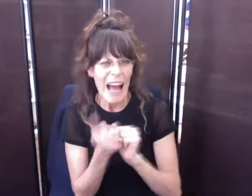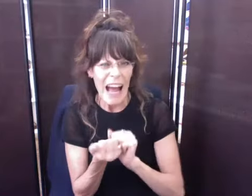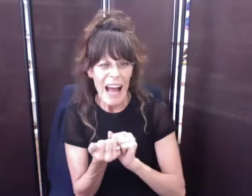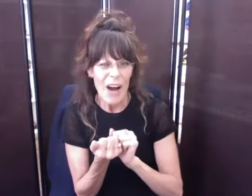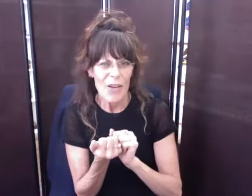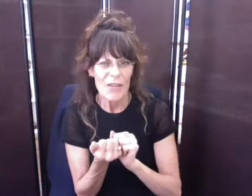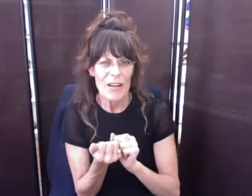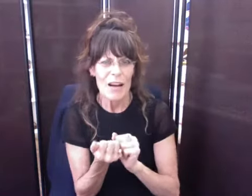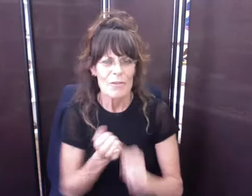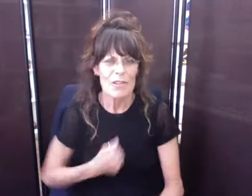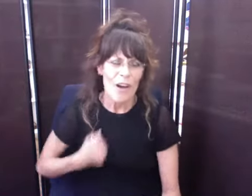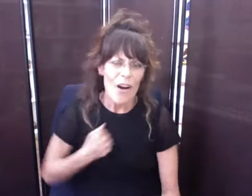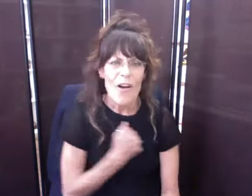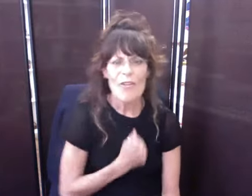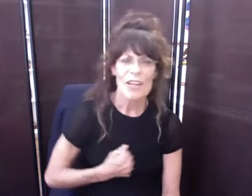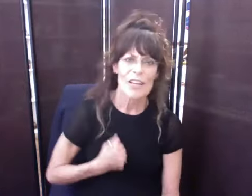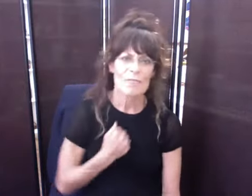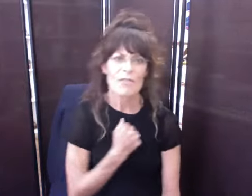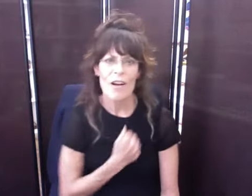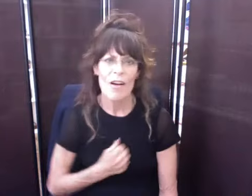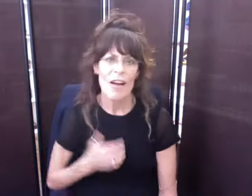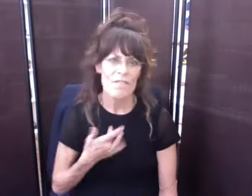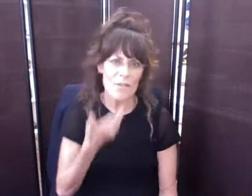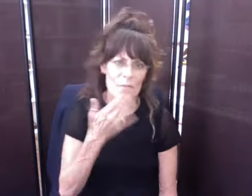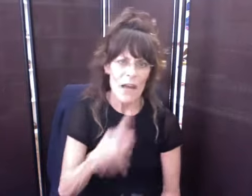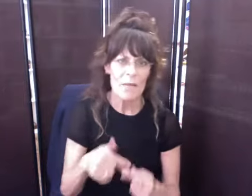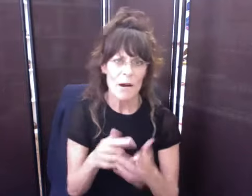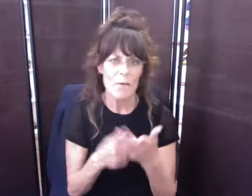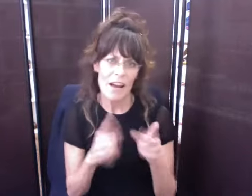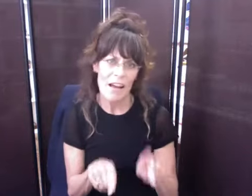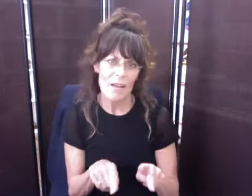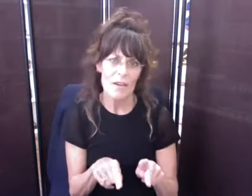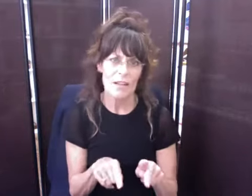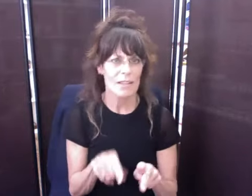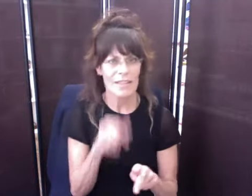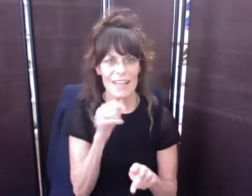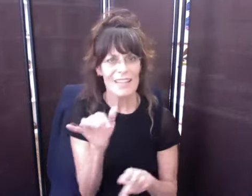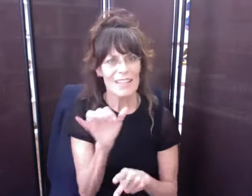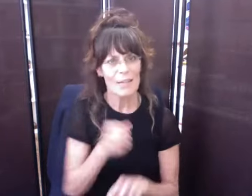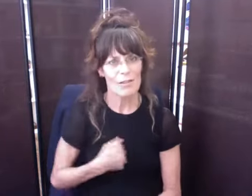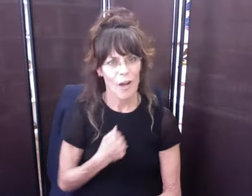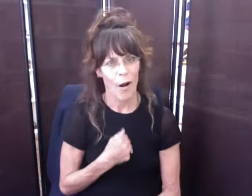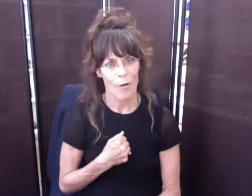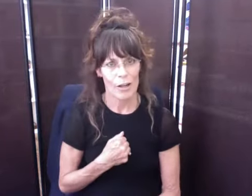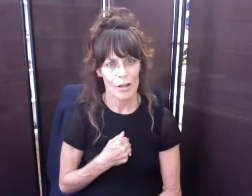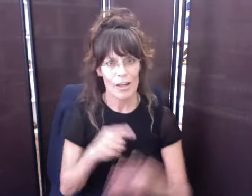godly sorrow about doing it, that I felt bad about doing it, which is different than saying I'm sorry. The 3rd thing, I